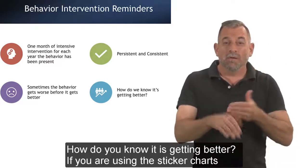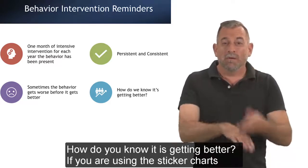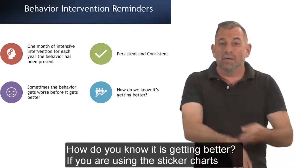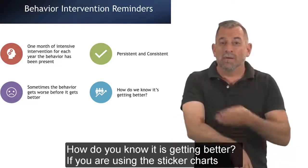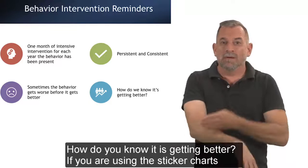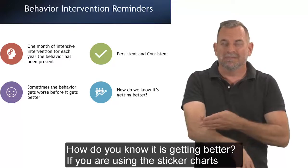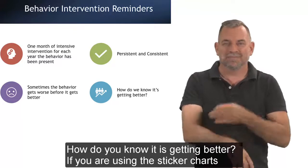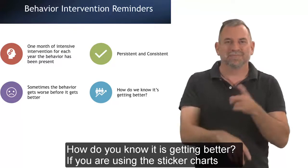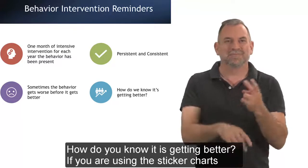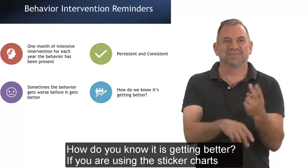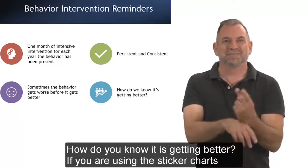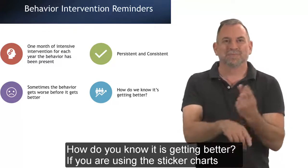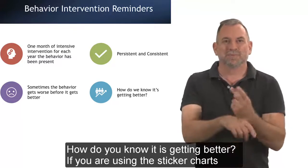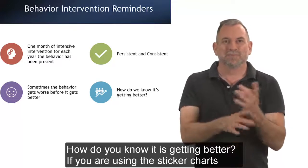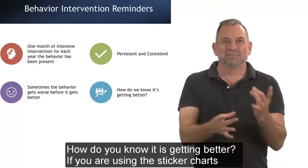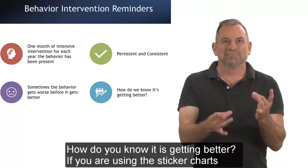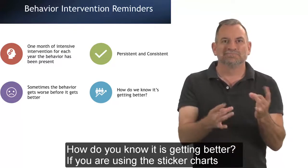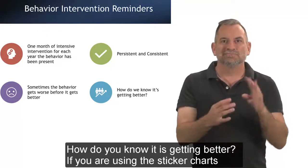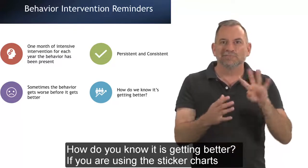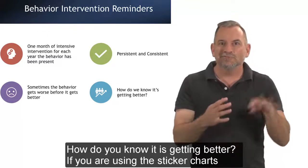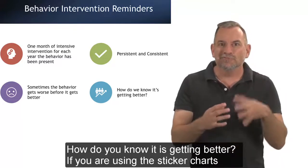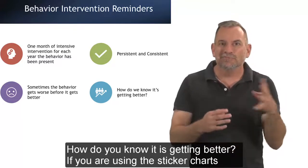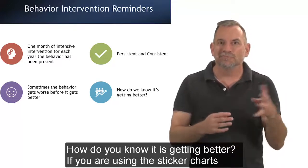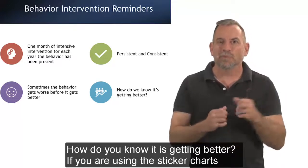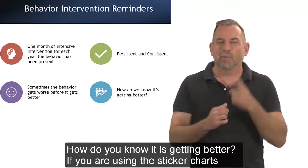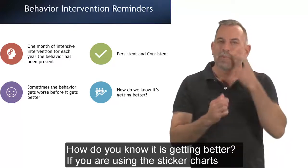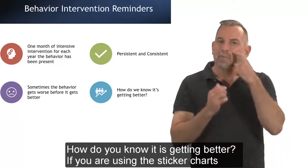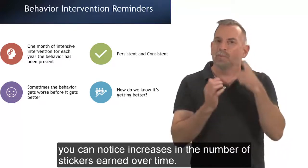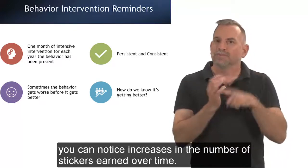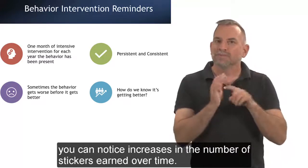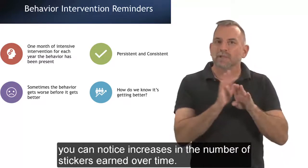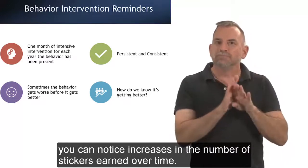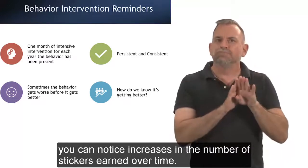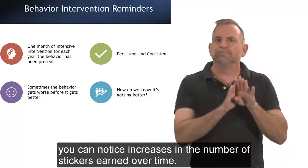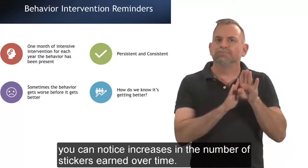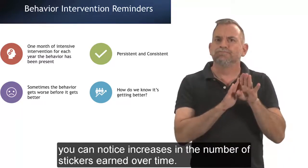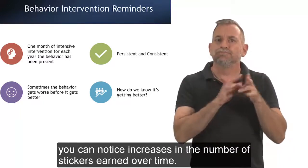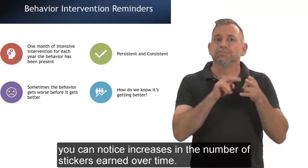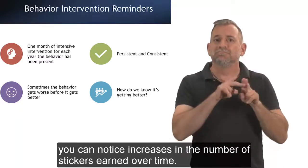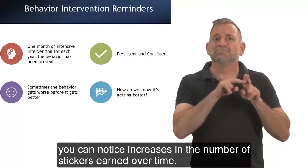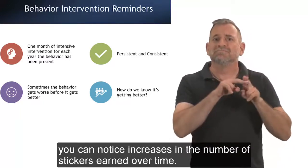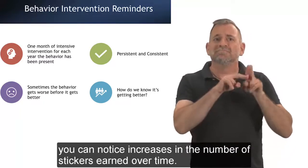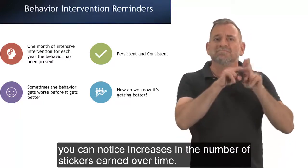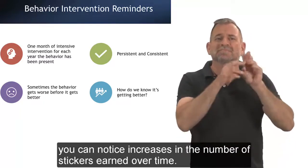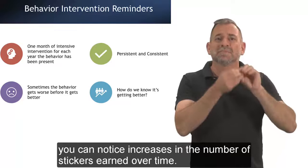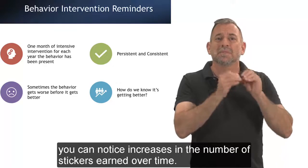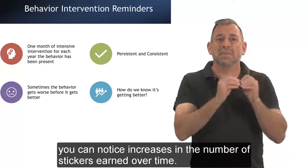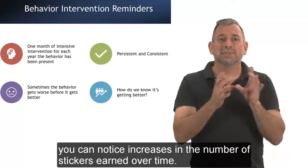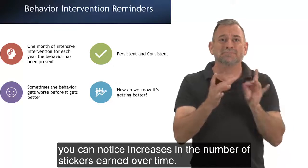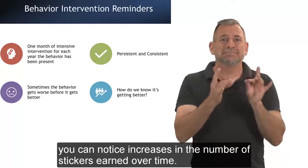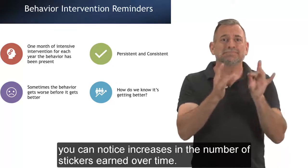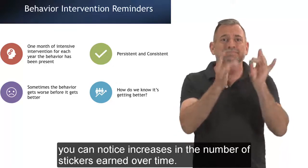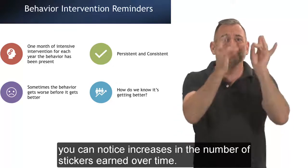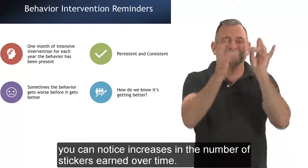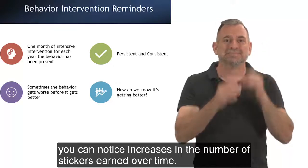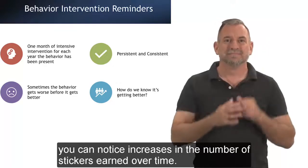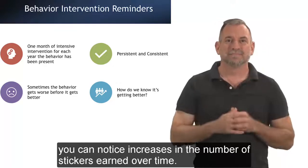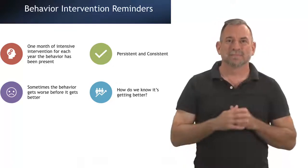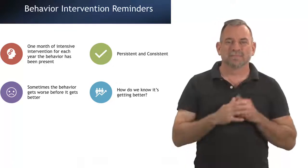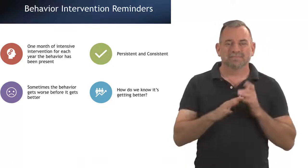better? If you're using the sticker charts, you can notice increases in the number of stickers earned over